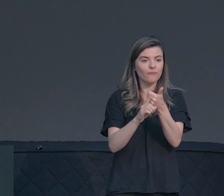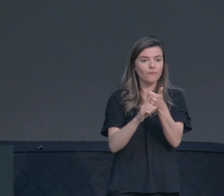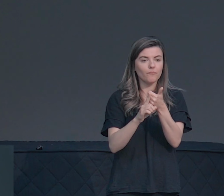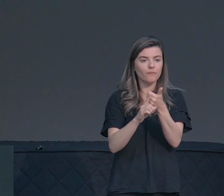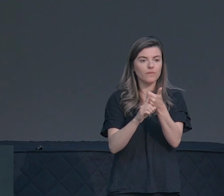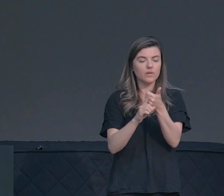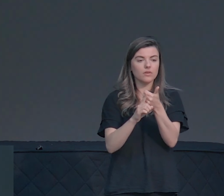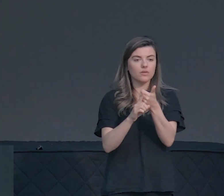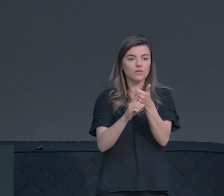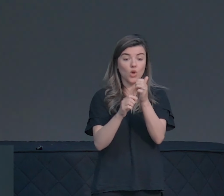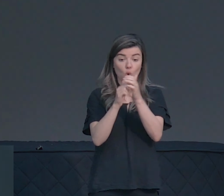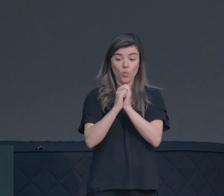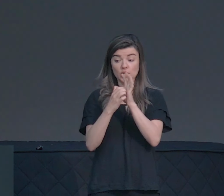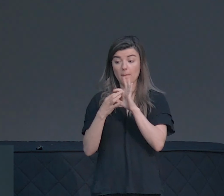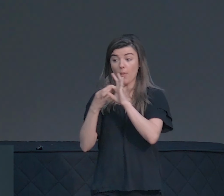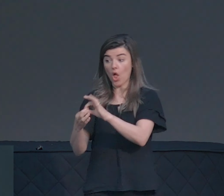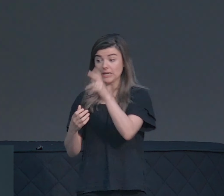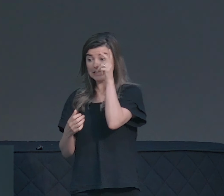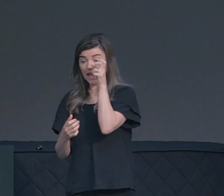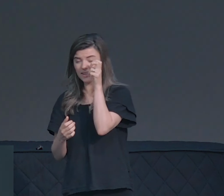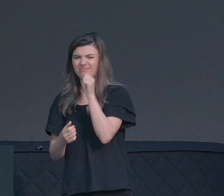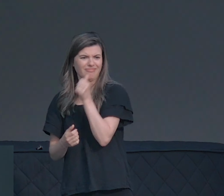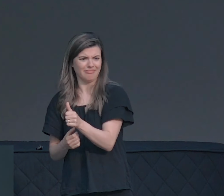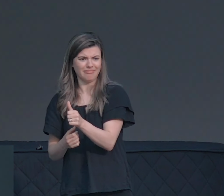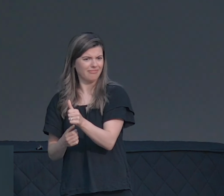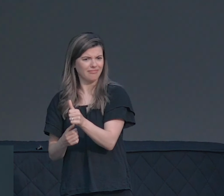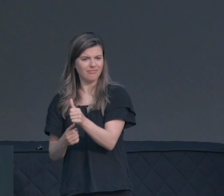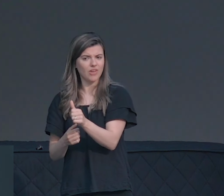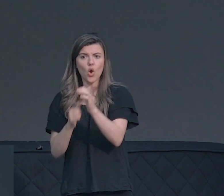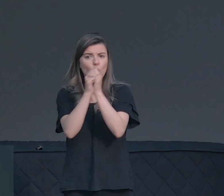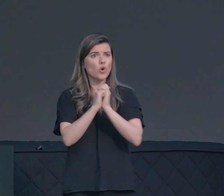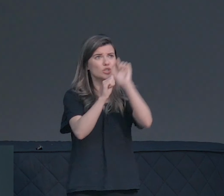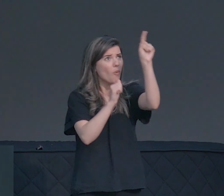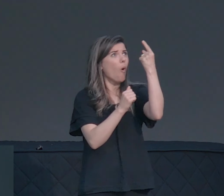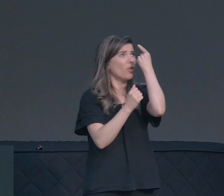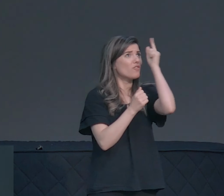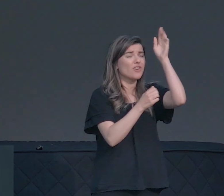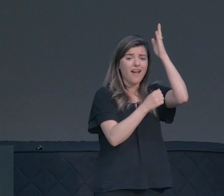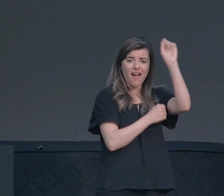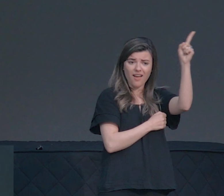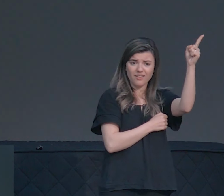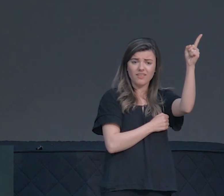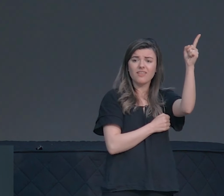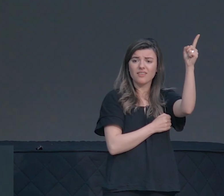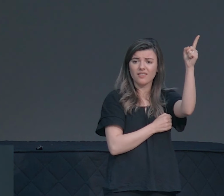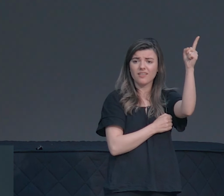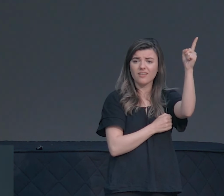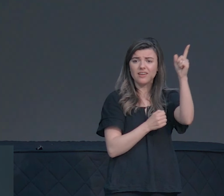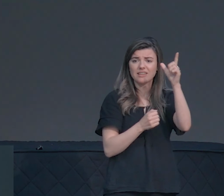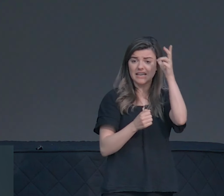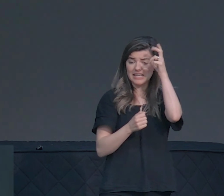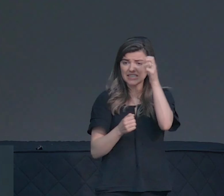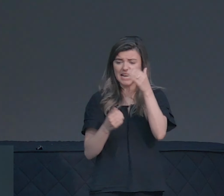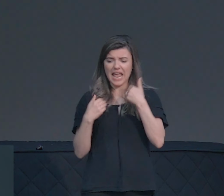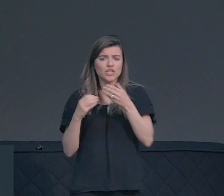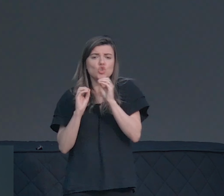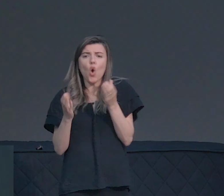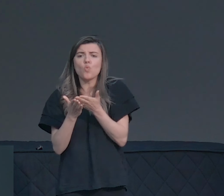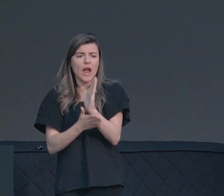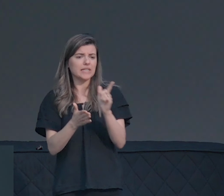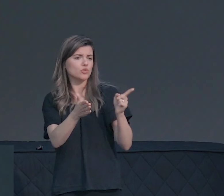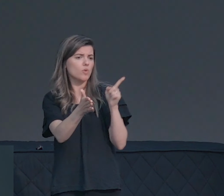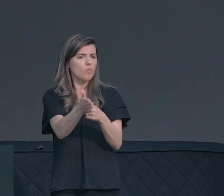Worship does not belong to Satan. Worship is only reserved for God. Satan has no right to demand